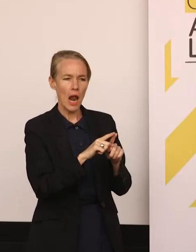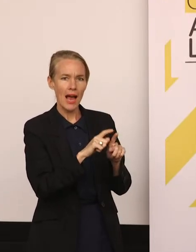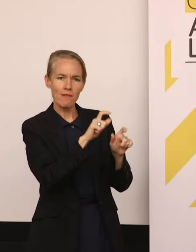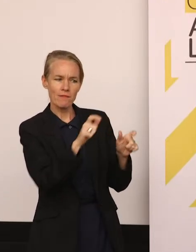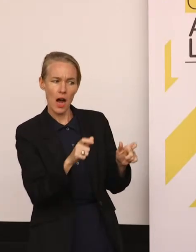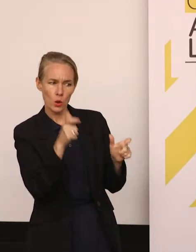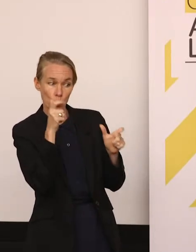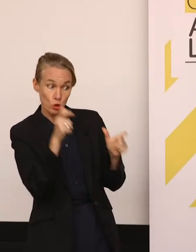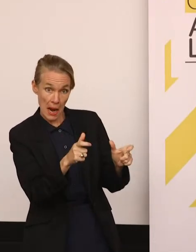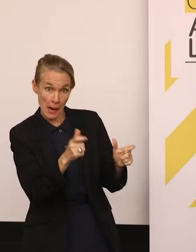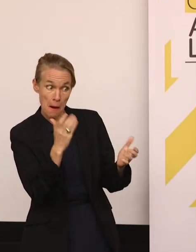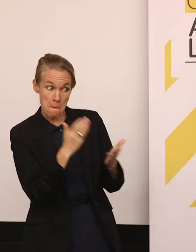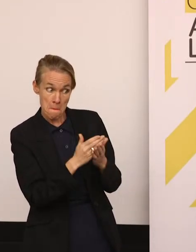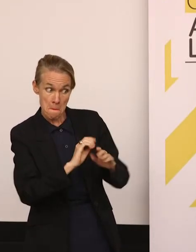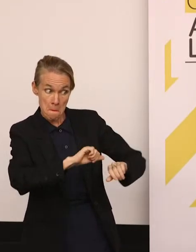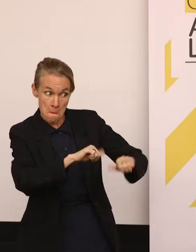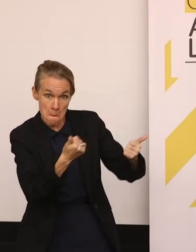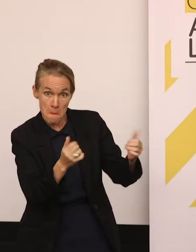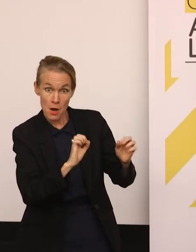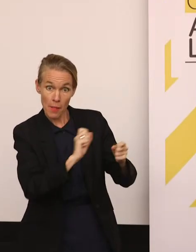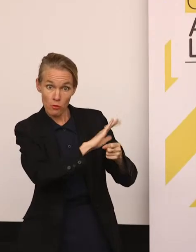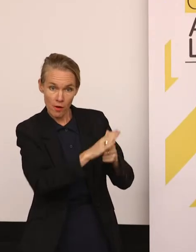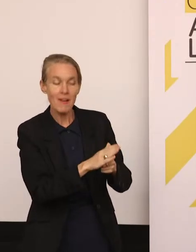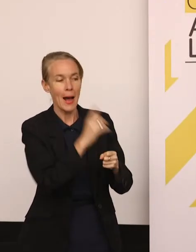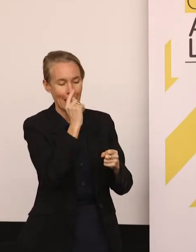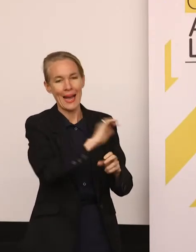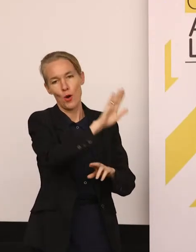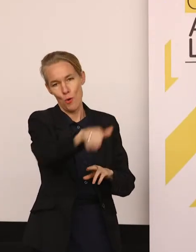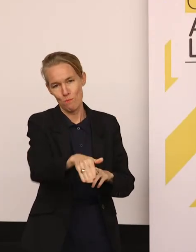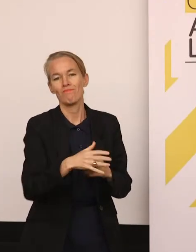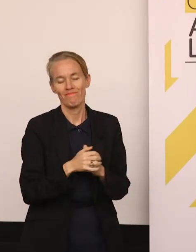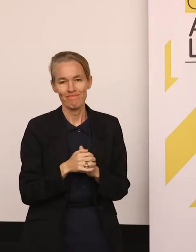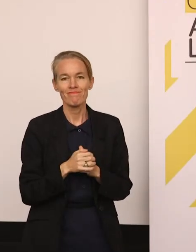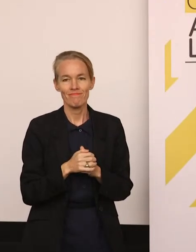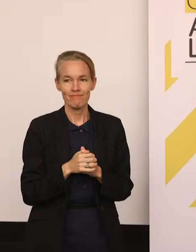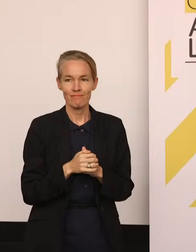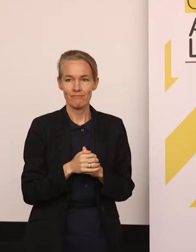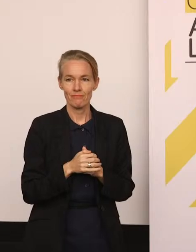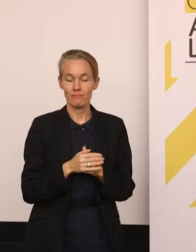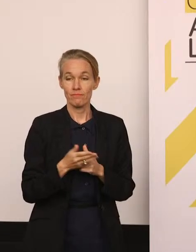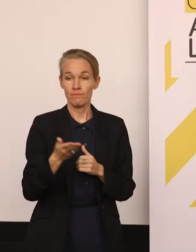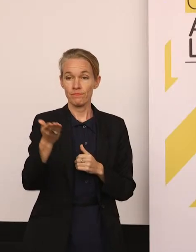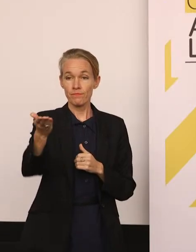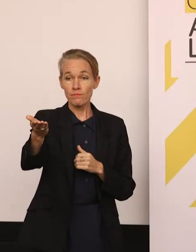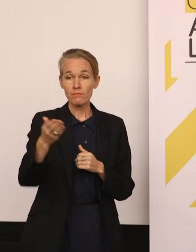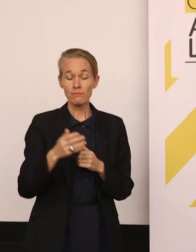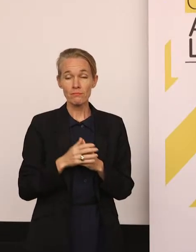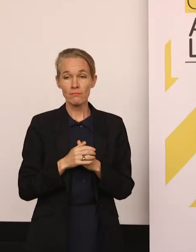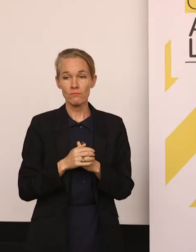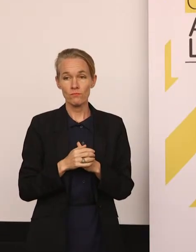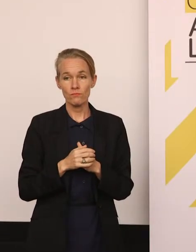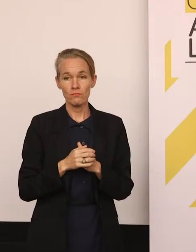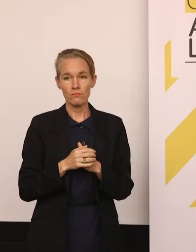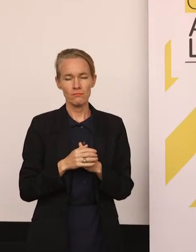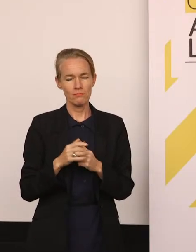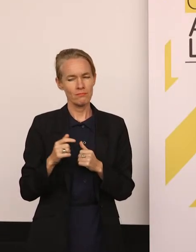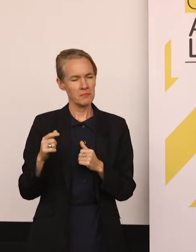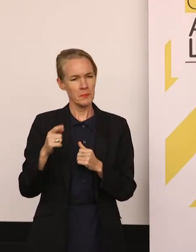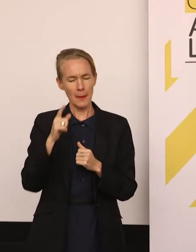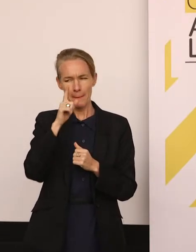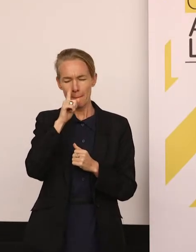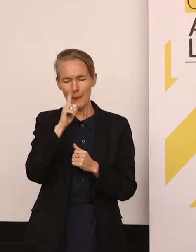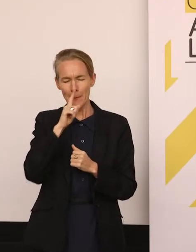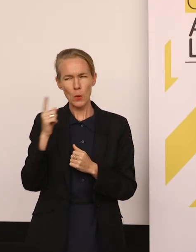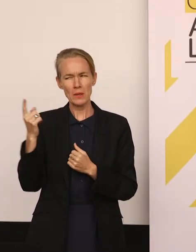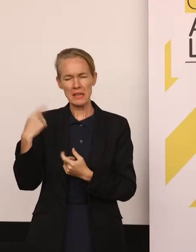they are allowed to go from managed isolation. We have heard a rumour that there's a suspected case in